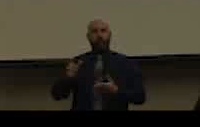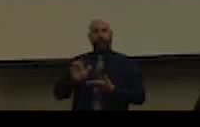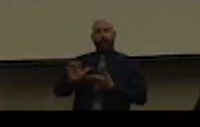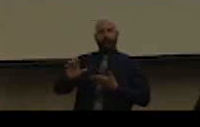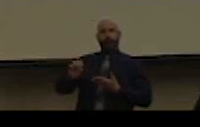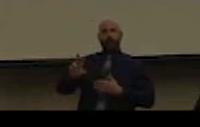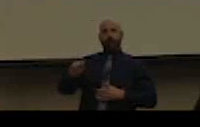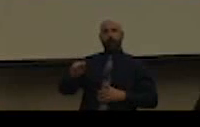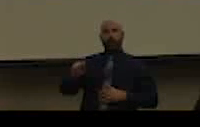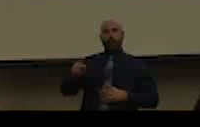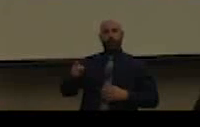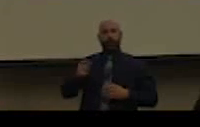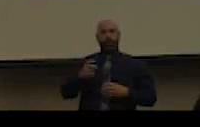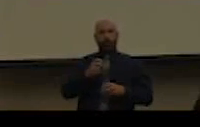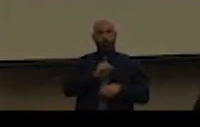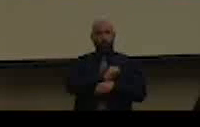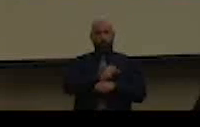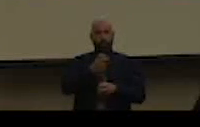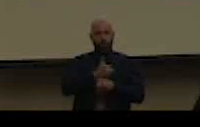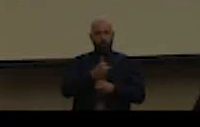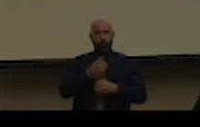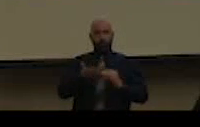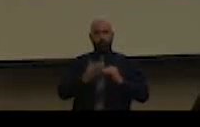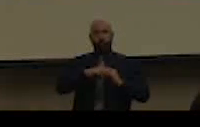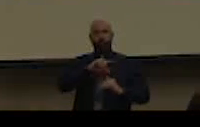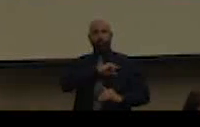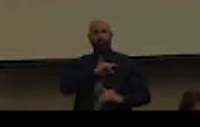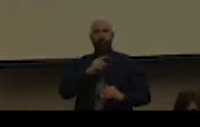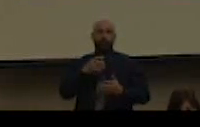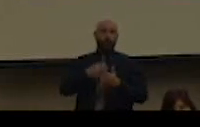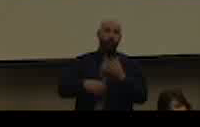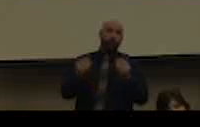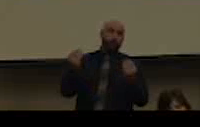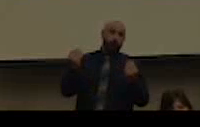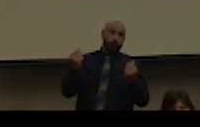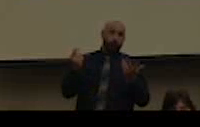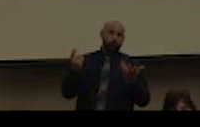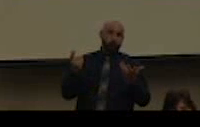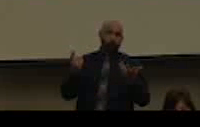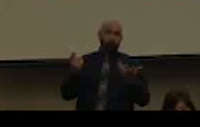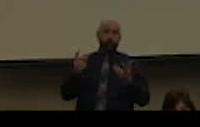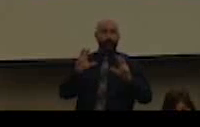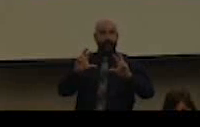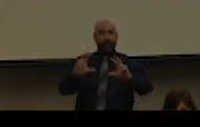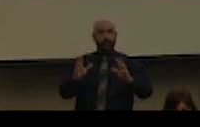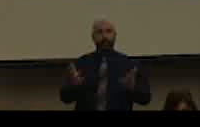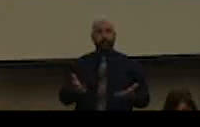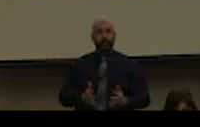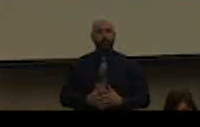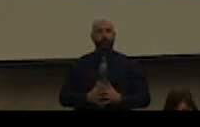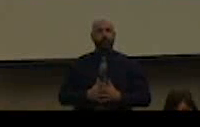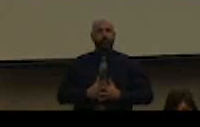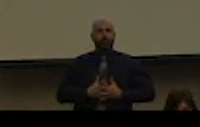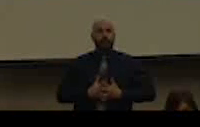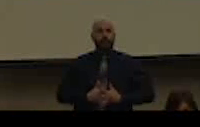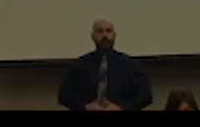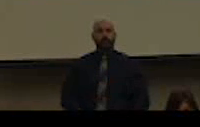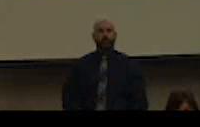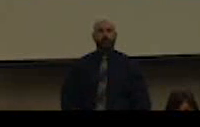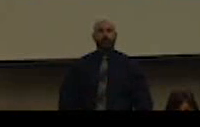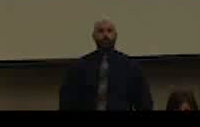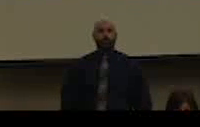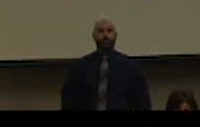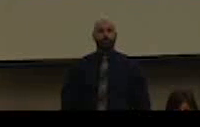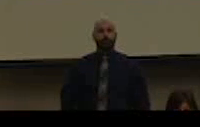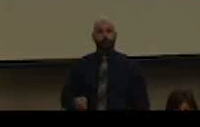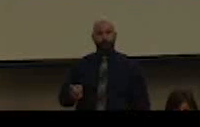they're working very hard to increase their quality. That costs money and investment, and so they're working very,